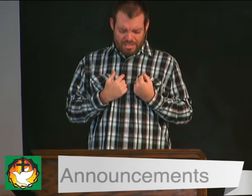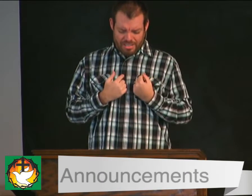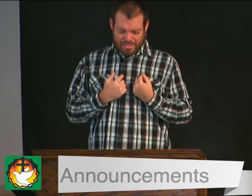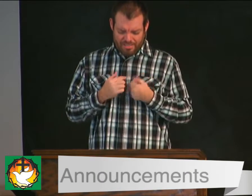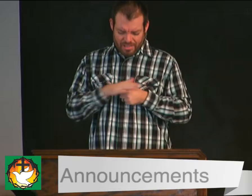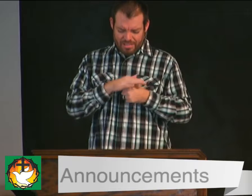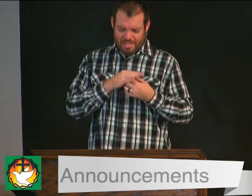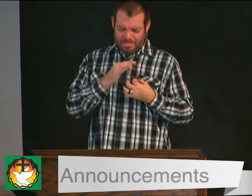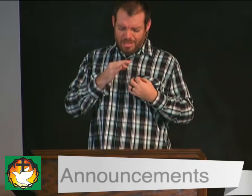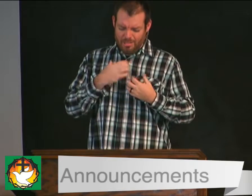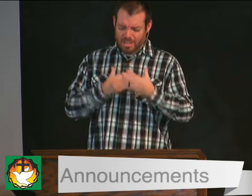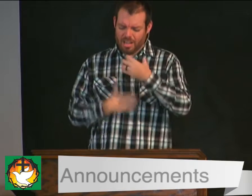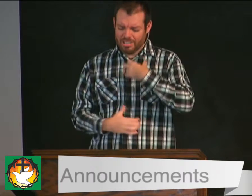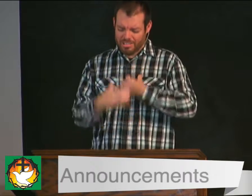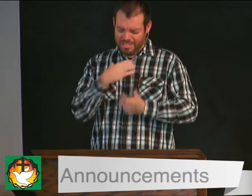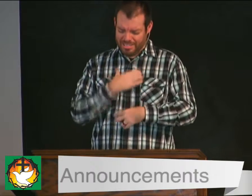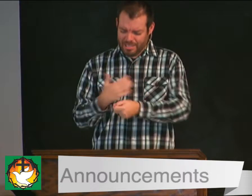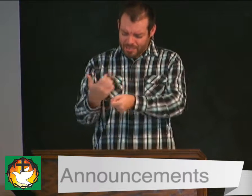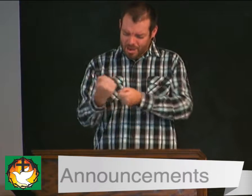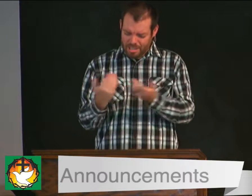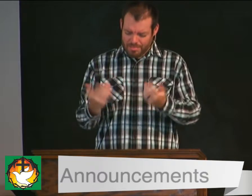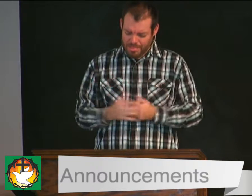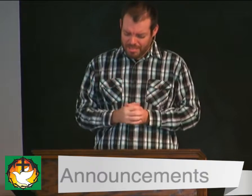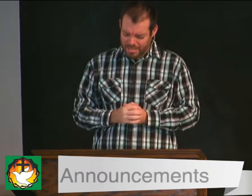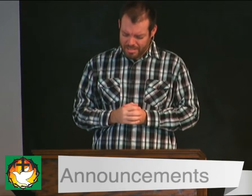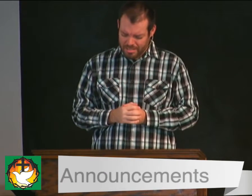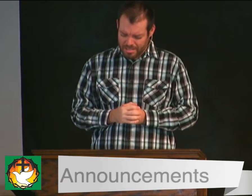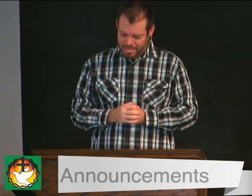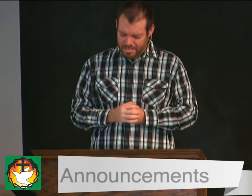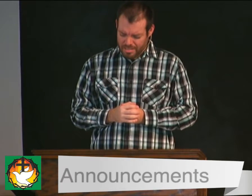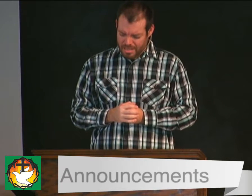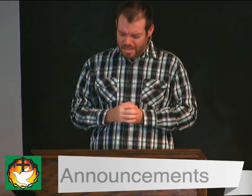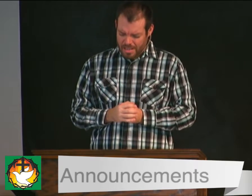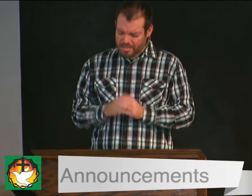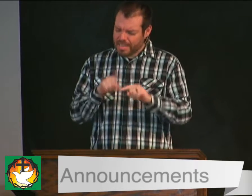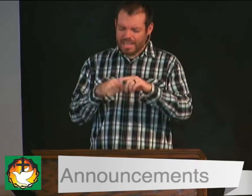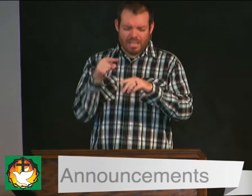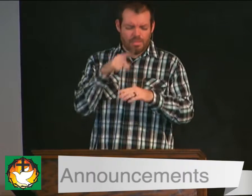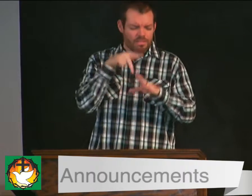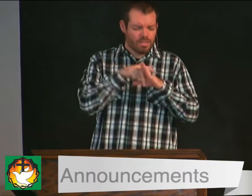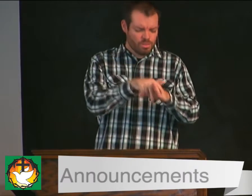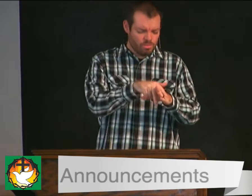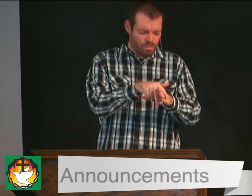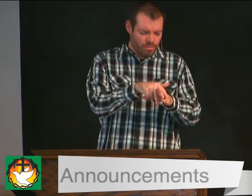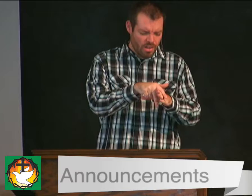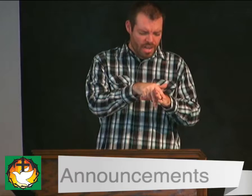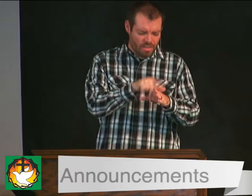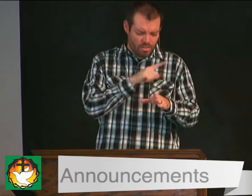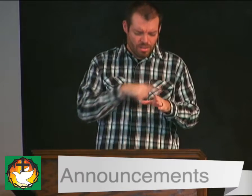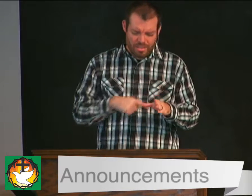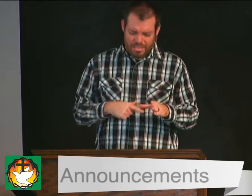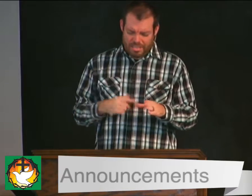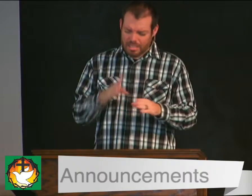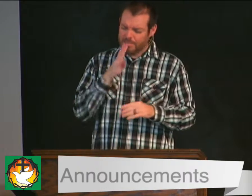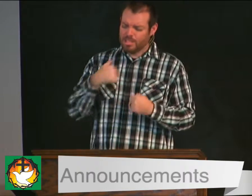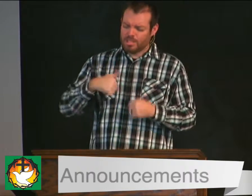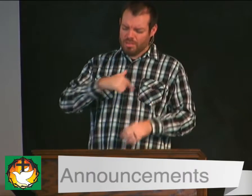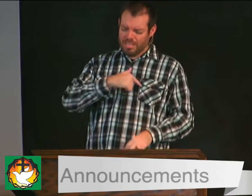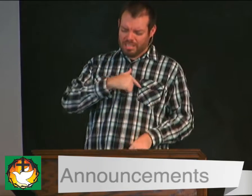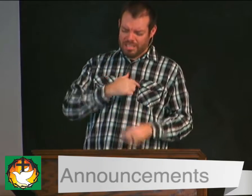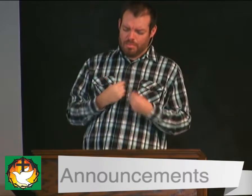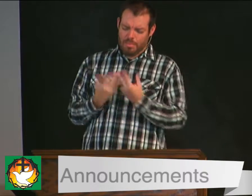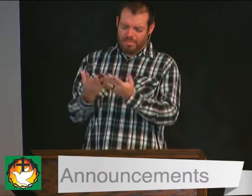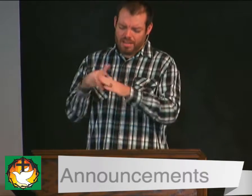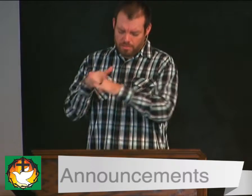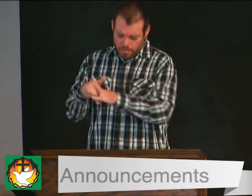their hearts, fill the spirit with a hunger, and draw them here. They can't come here because of a ride, Lord. Speak to